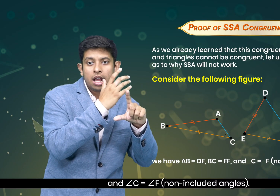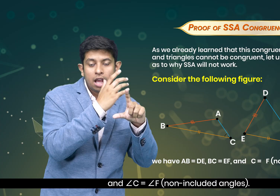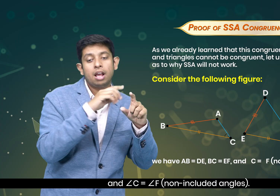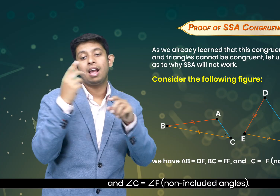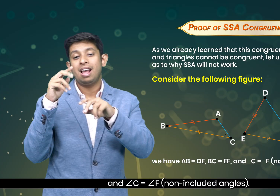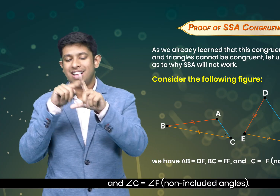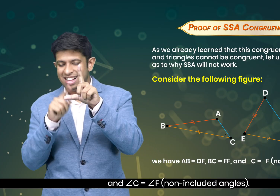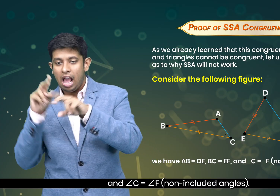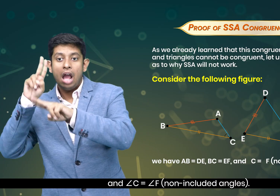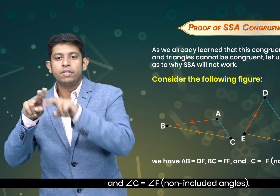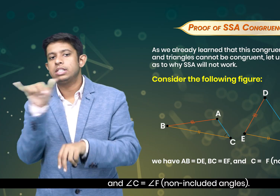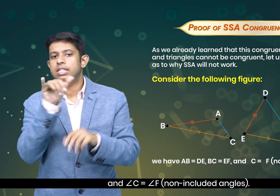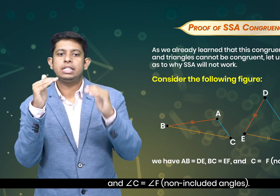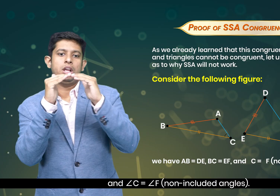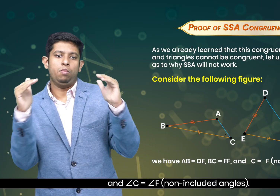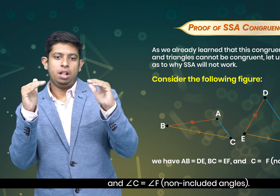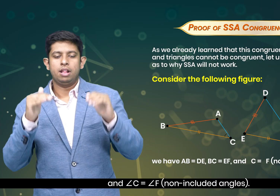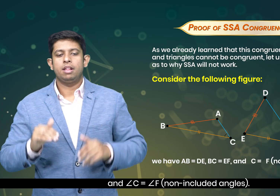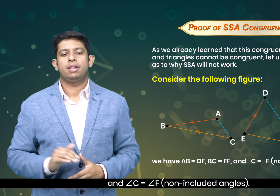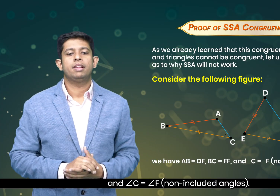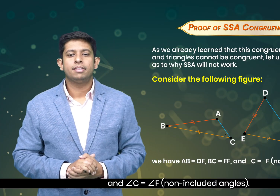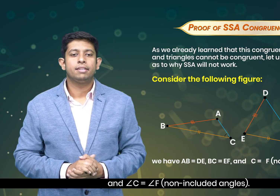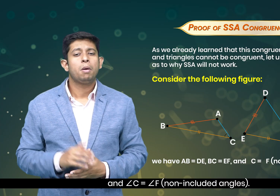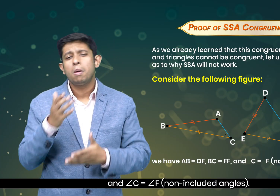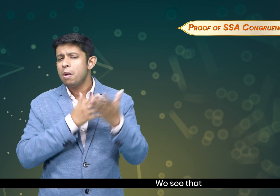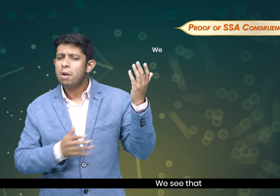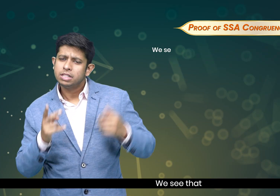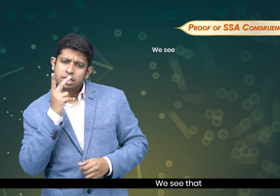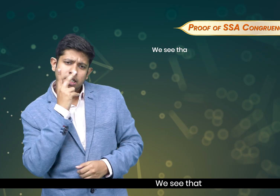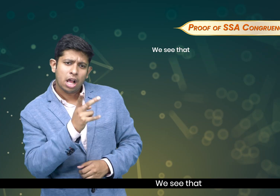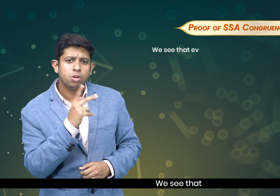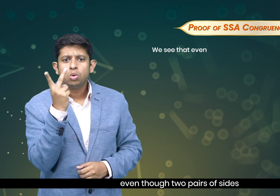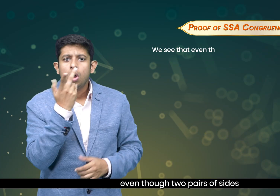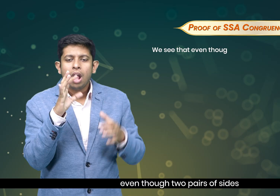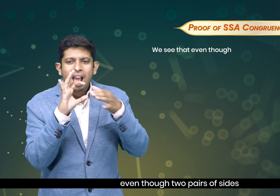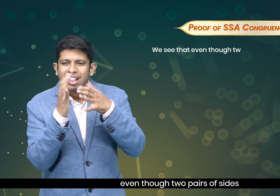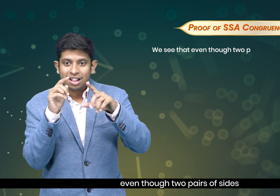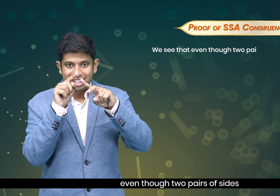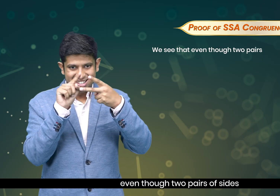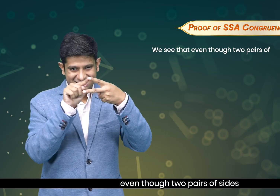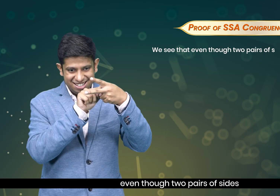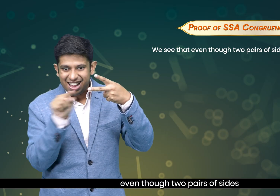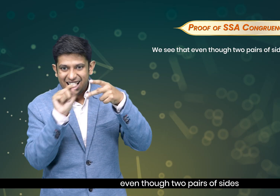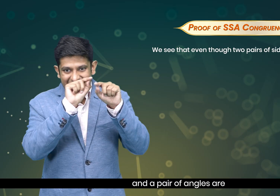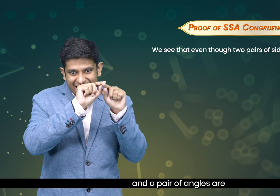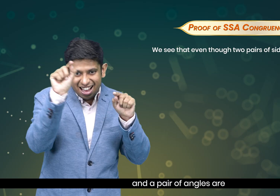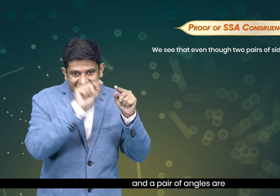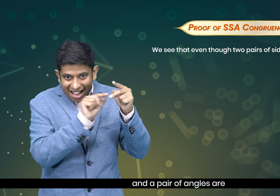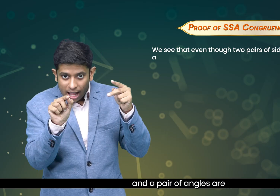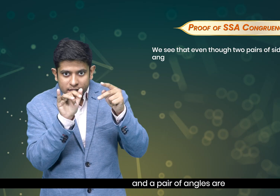F, non-included angles. We see that even though two pairs of sides and a pair of angles